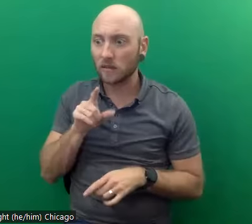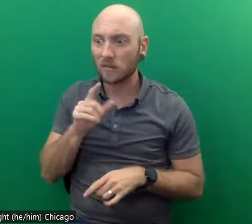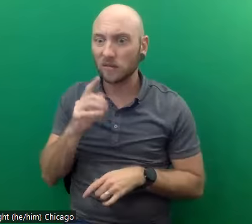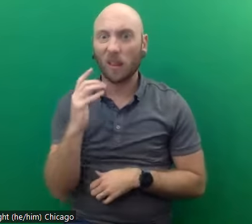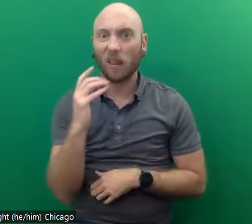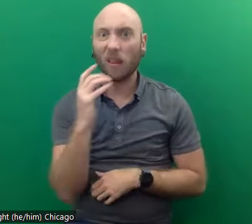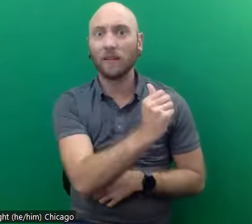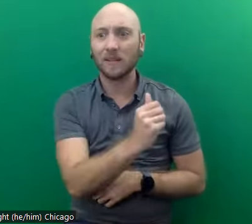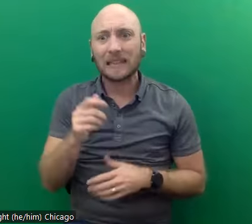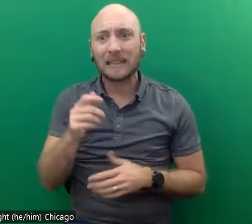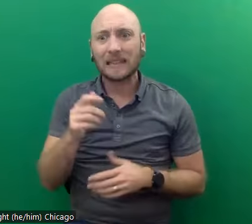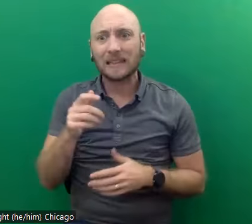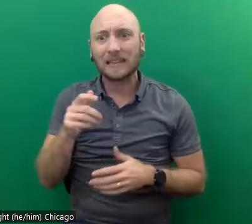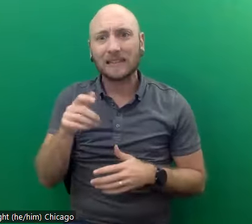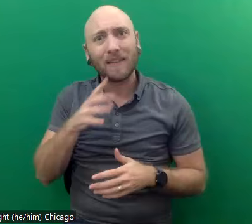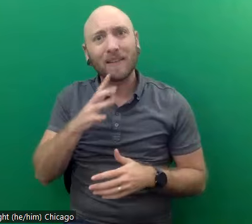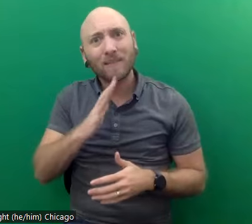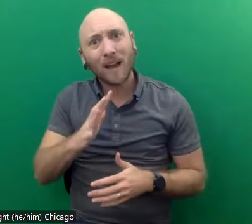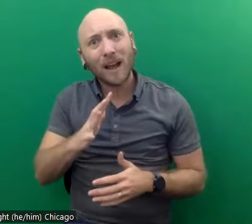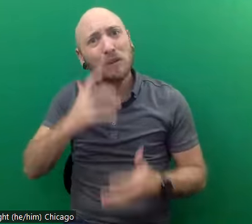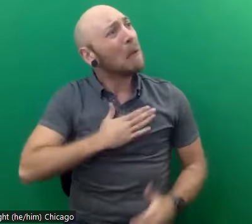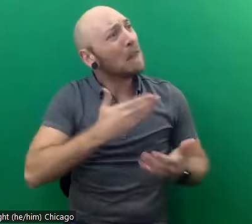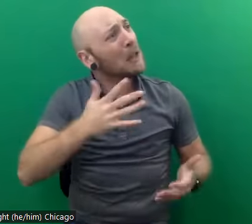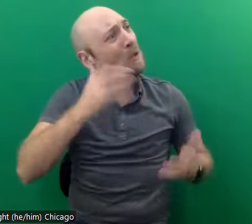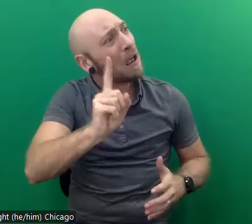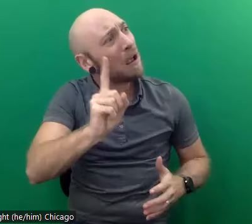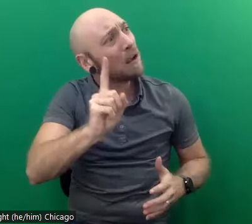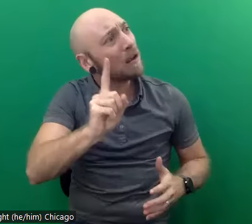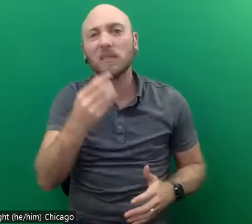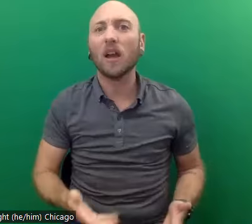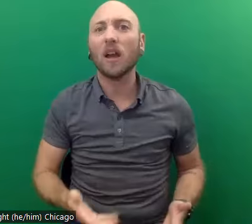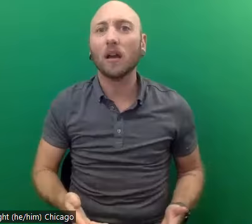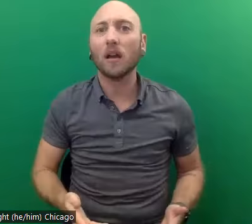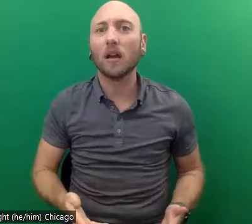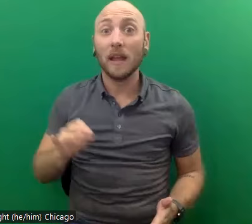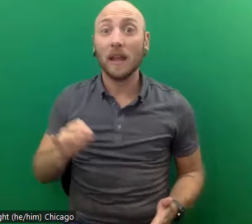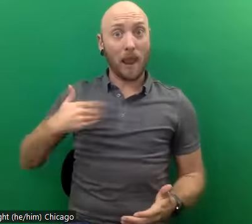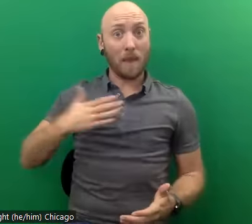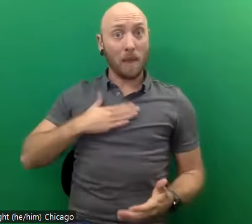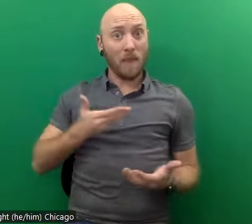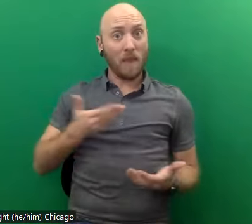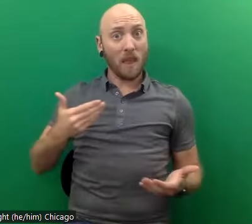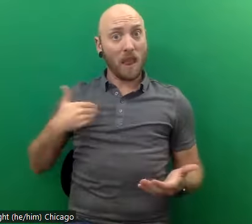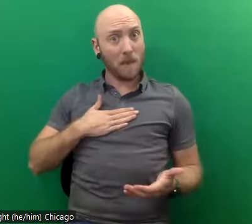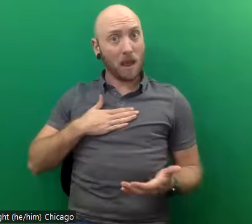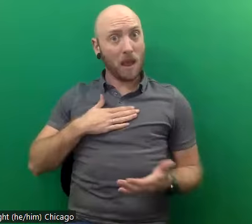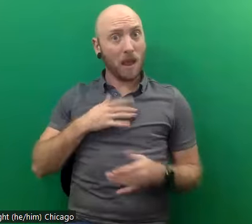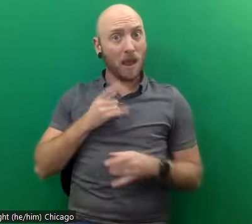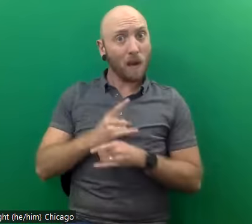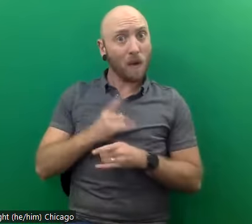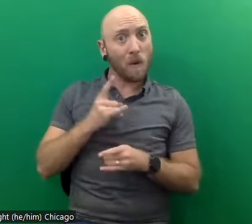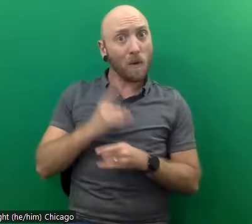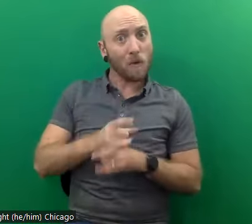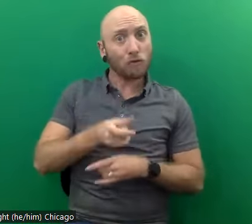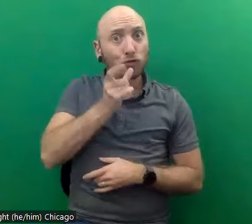thing. But I didn't care because as long as I was able to get my next drink, that's